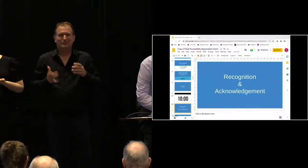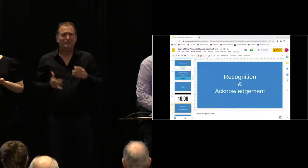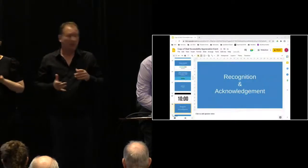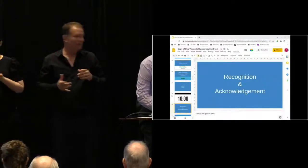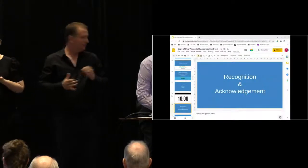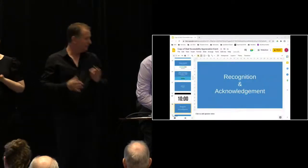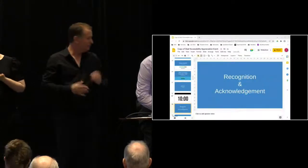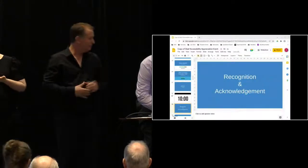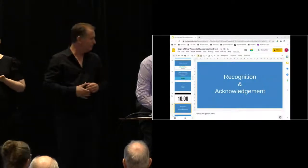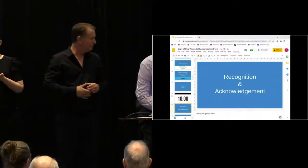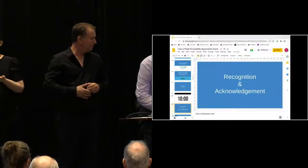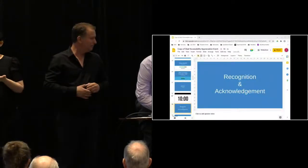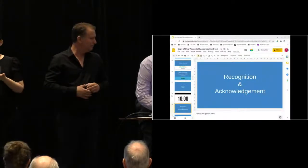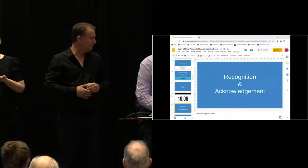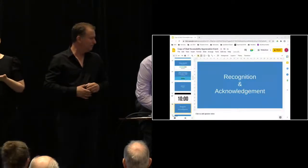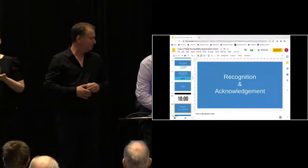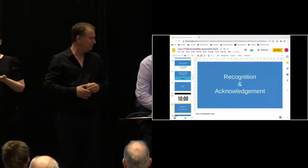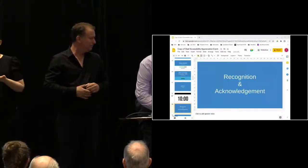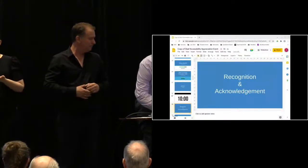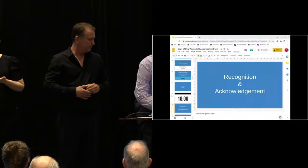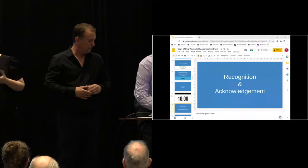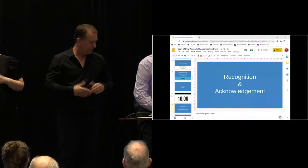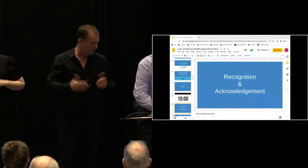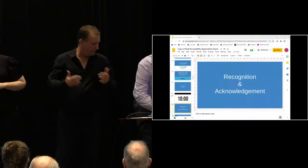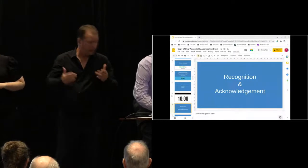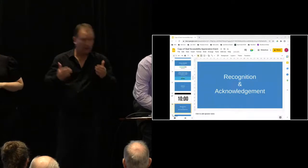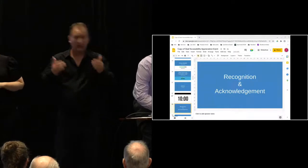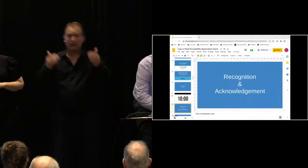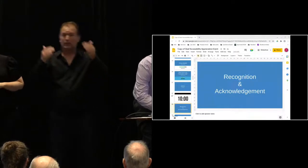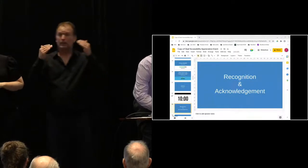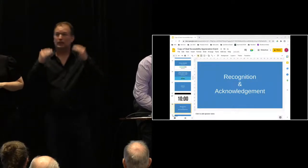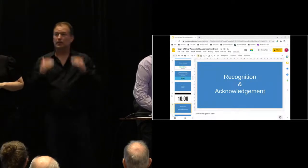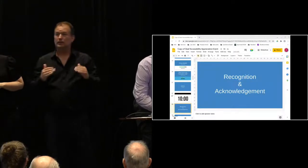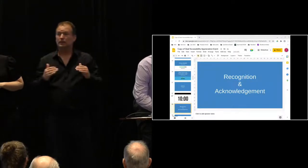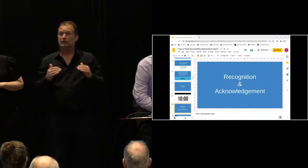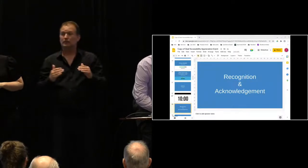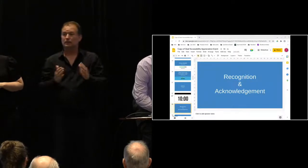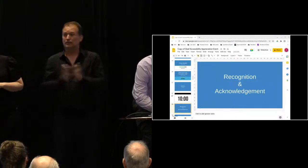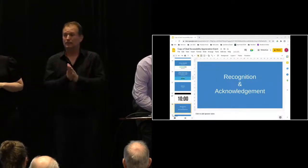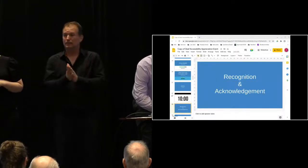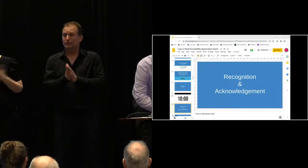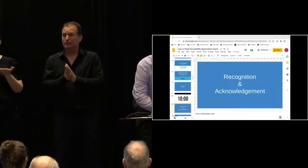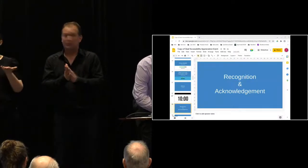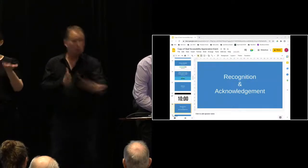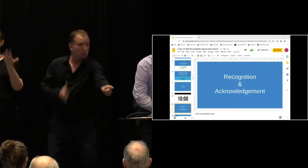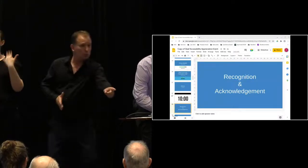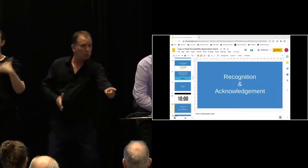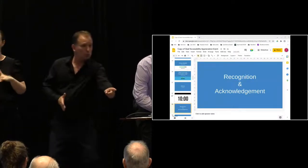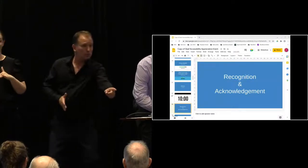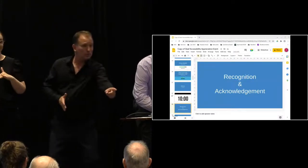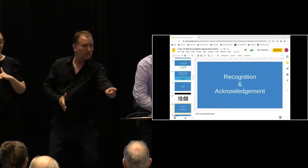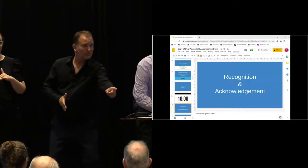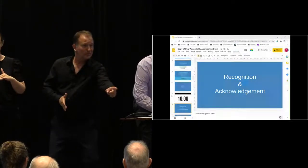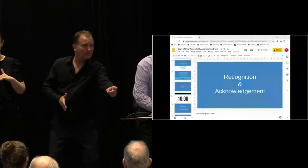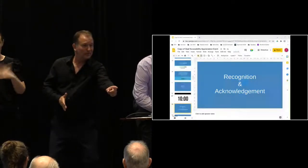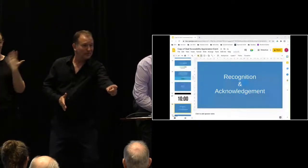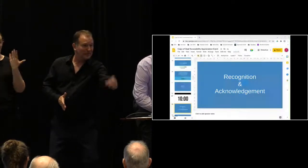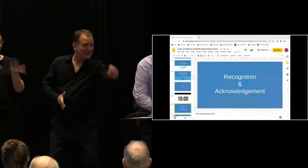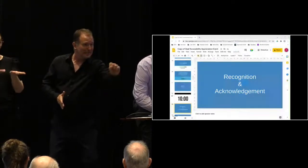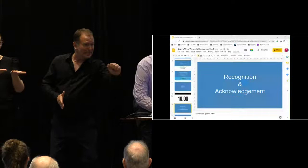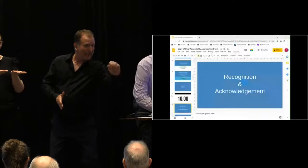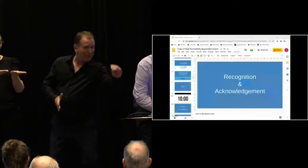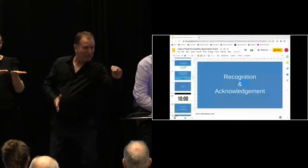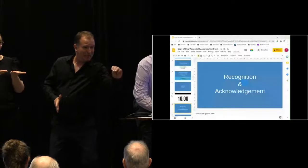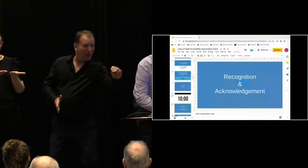federal law and provincial law work together has been a complex and multifaceted experience. So